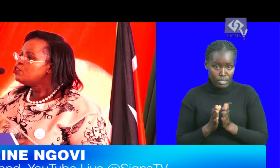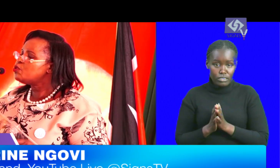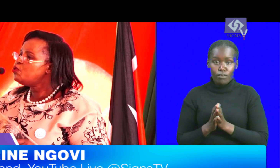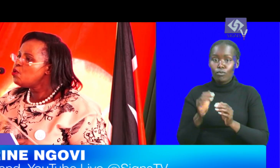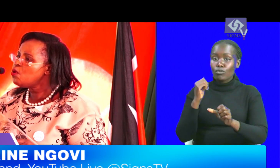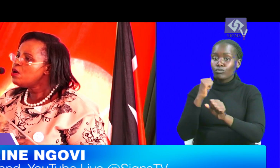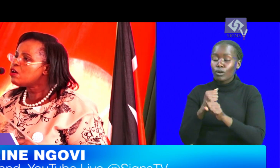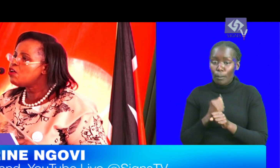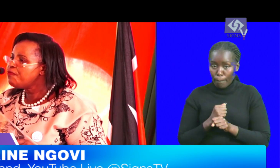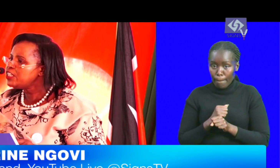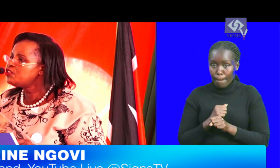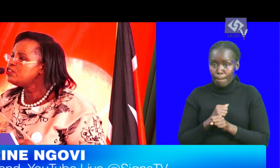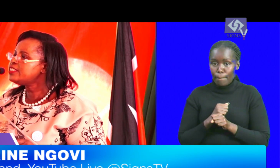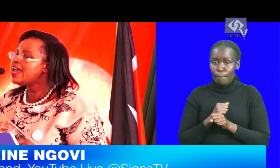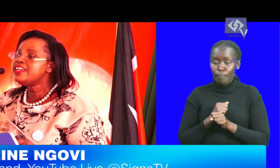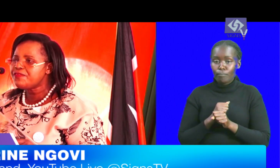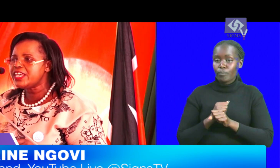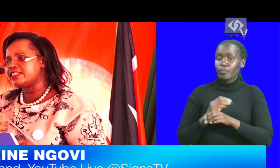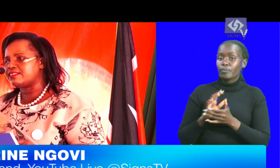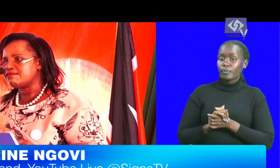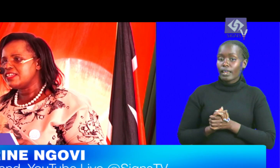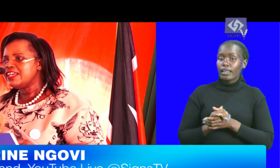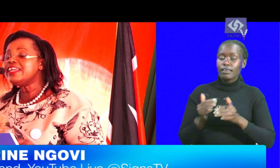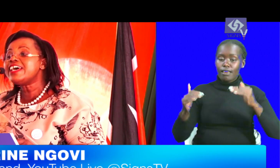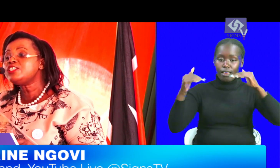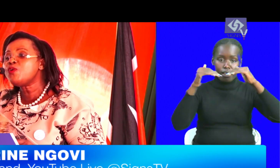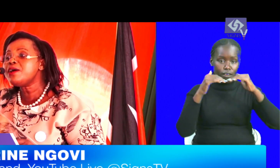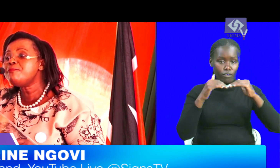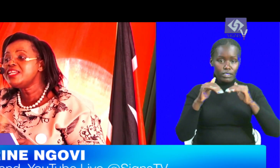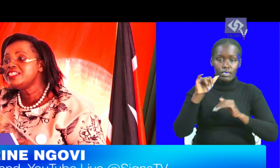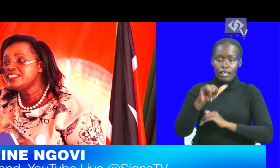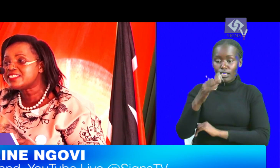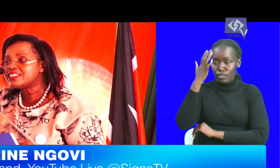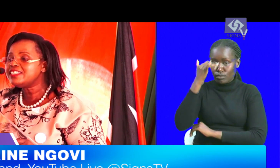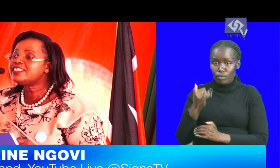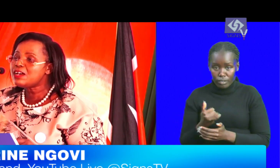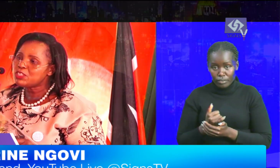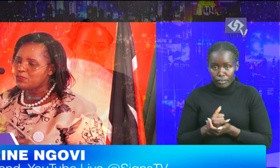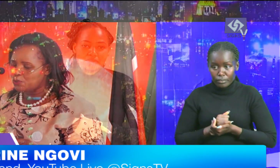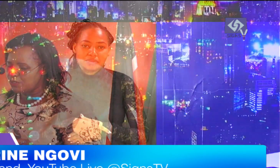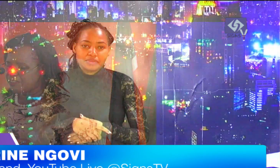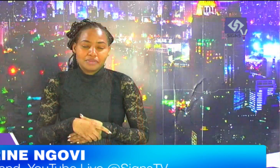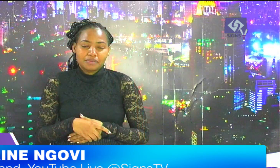to do conventions and events. And that's where money is in terms of tourism.